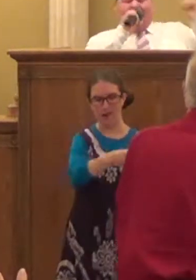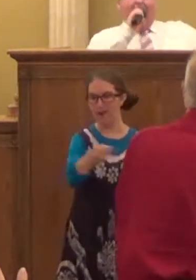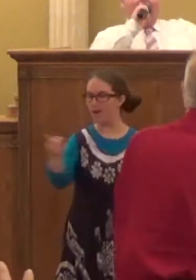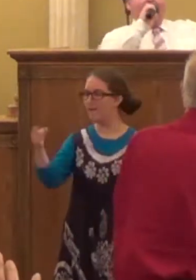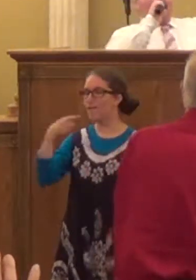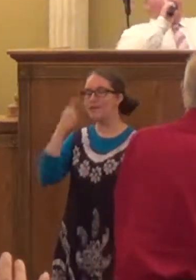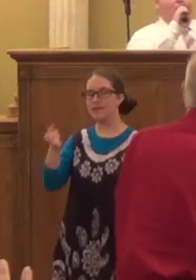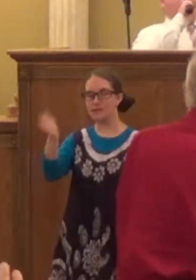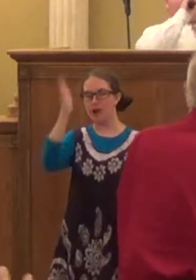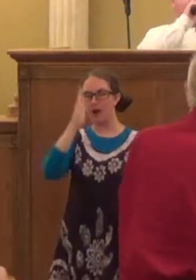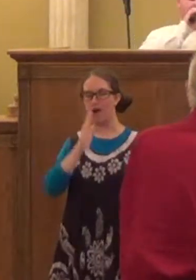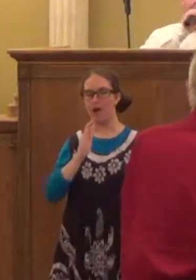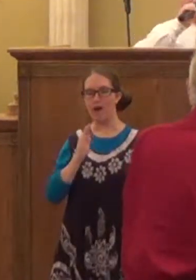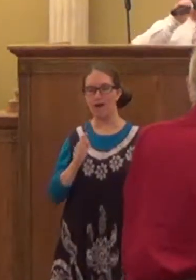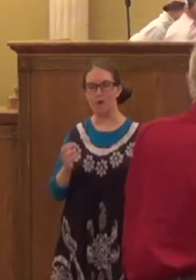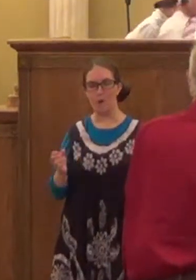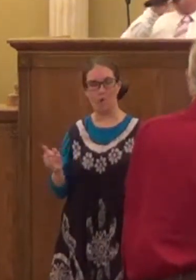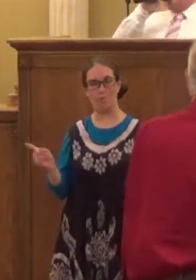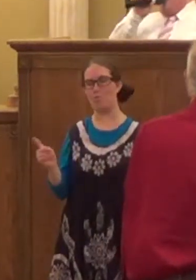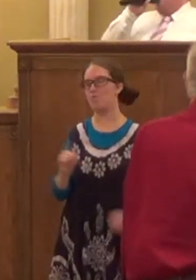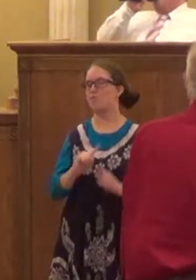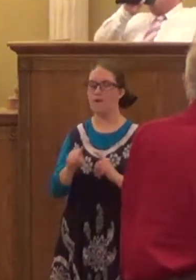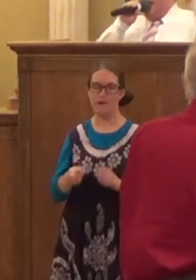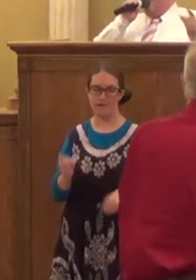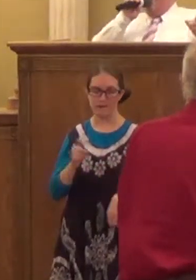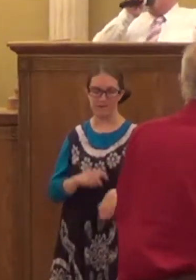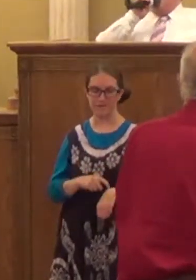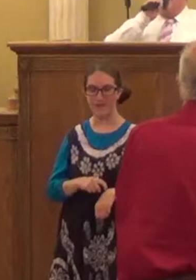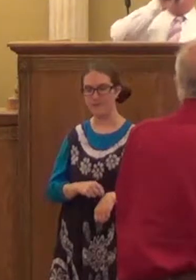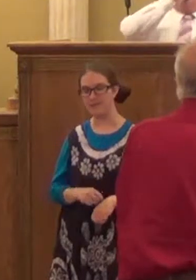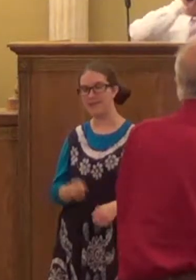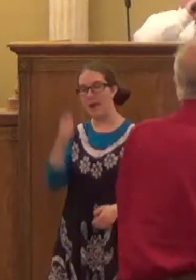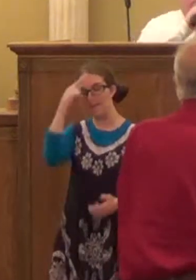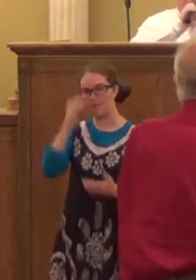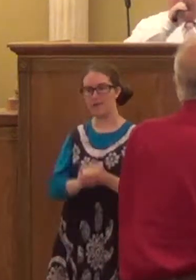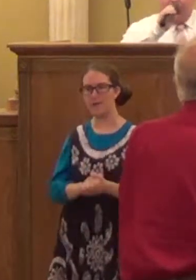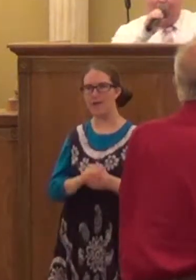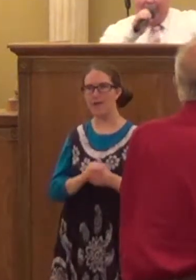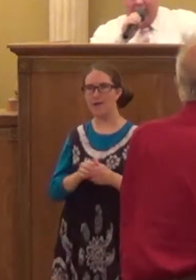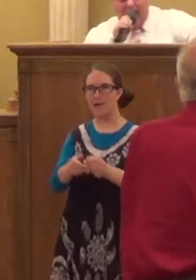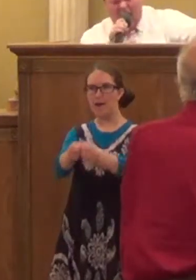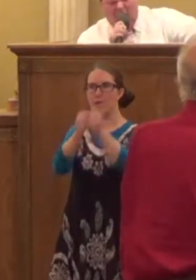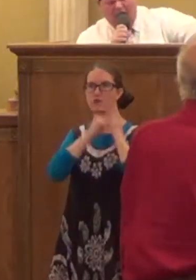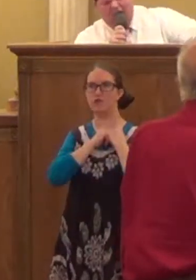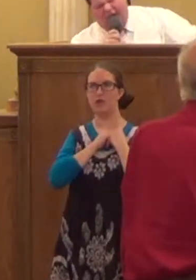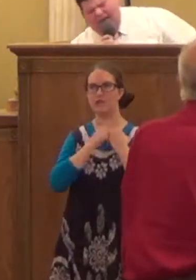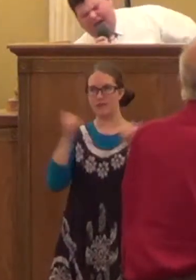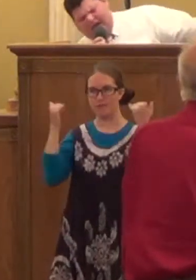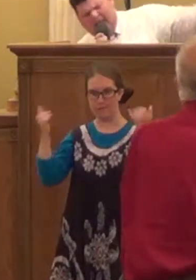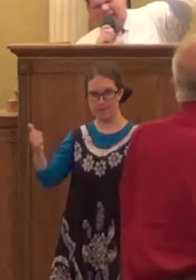say, God, whatever your timing is, I believe it. And I'm going to trust it right now.